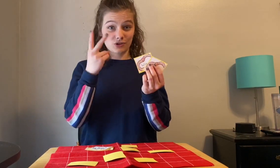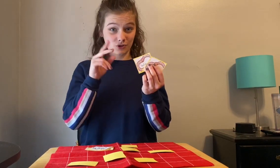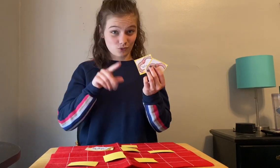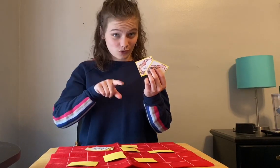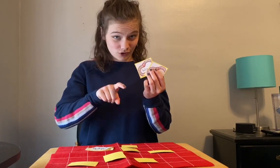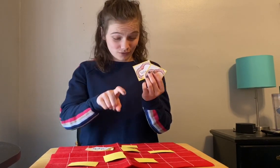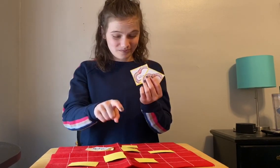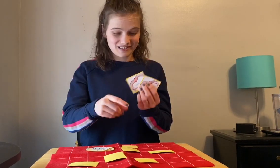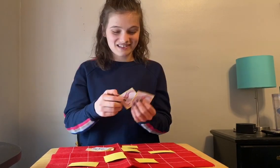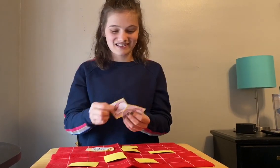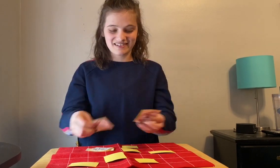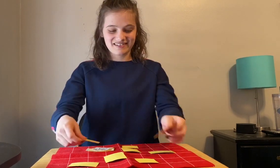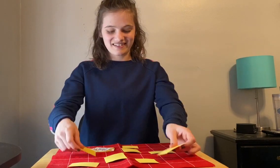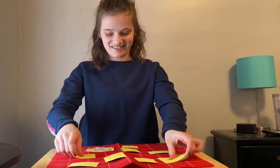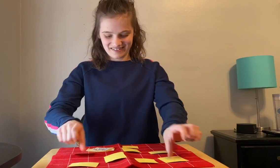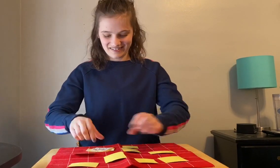2 worms,